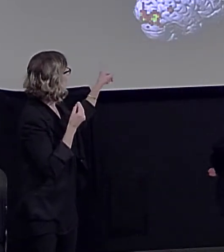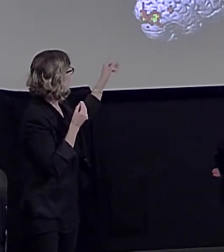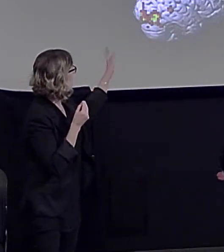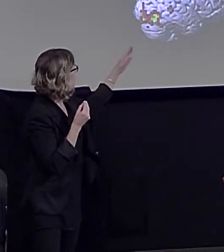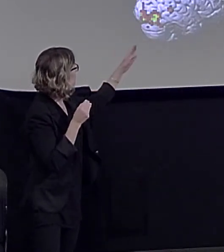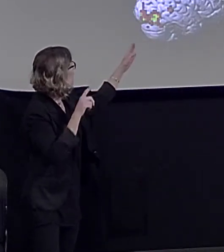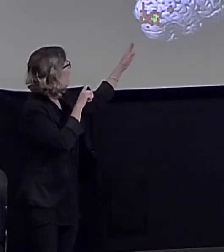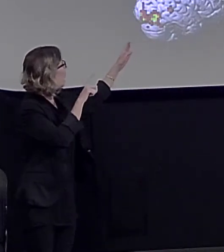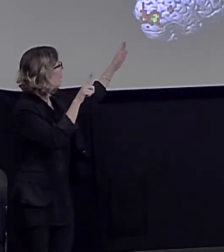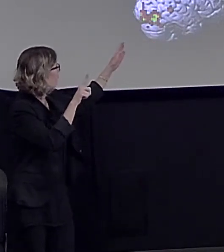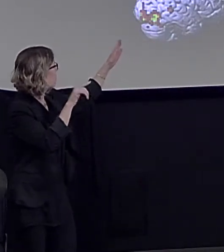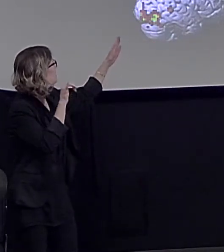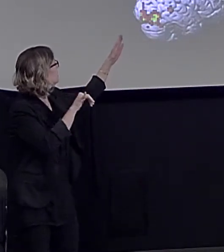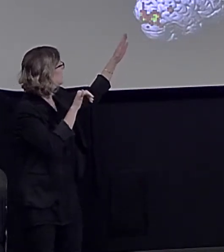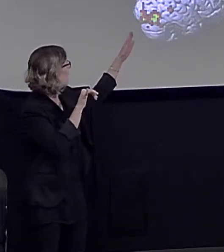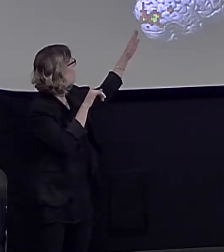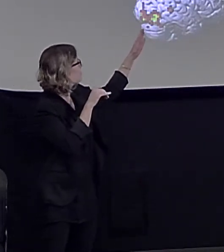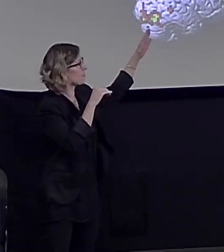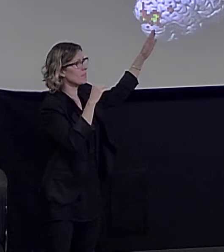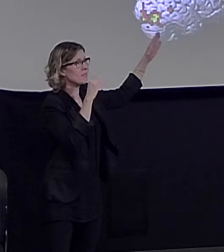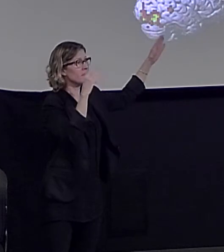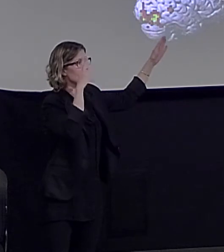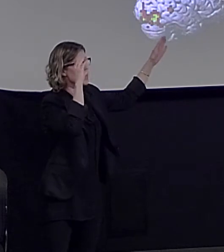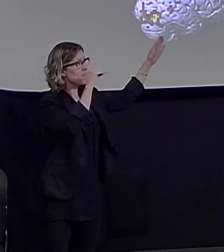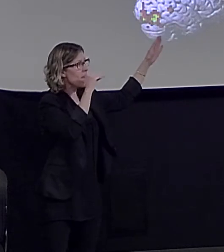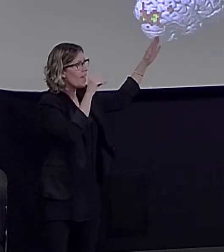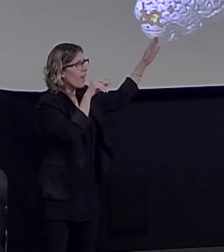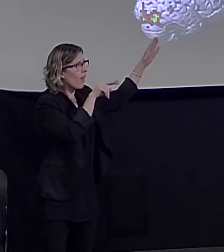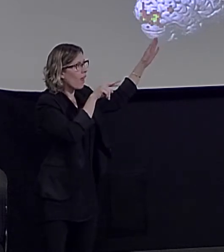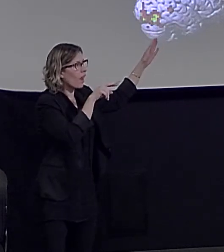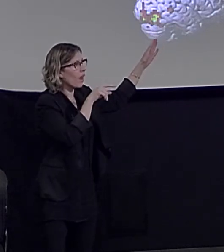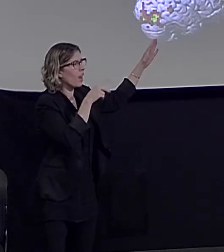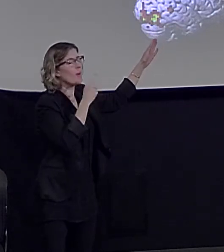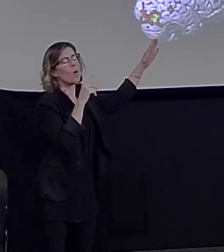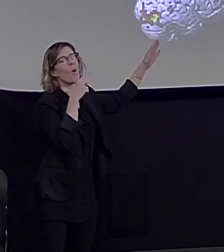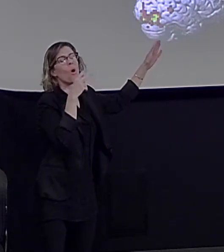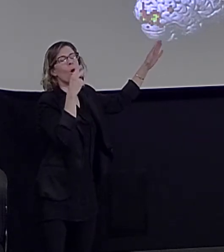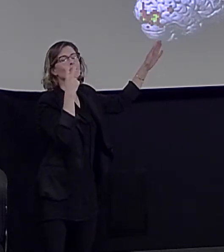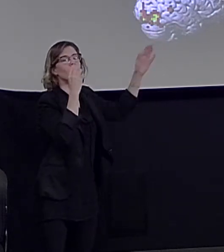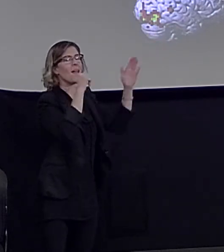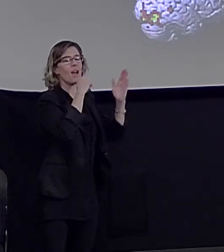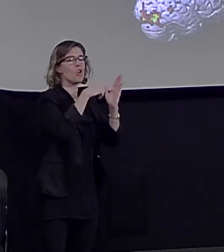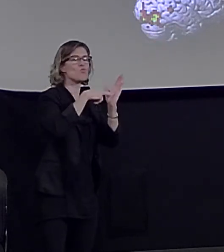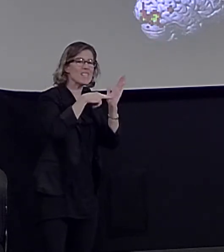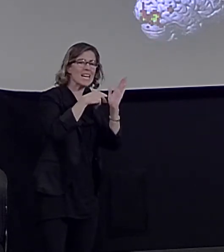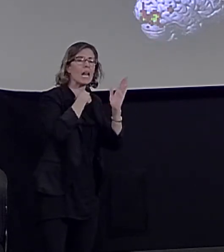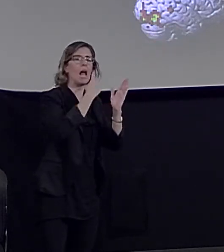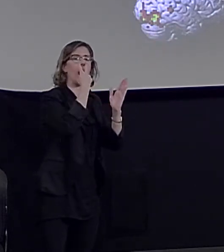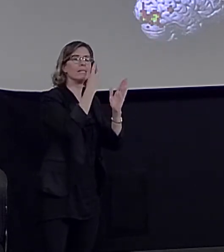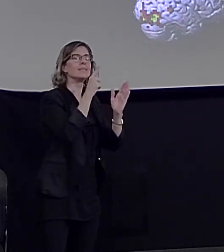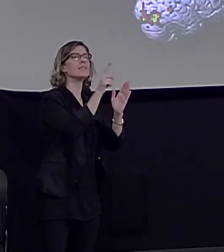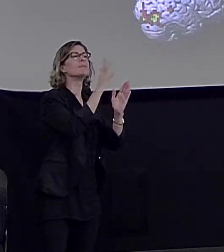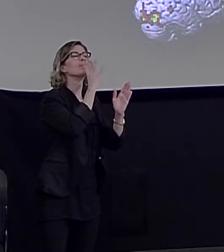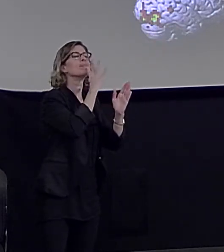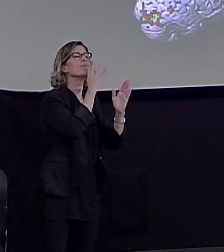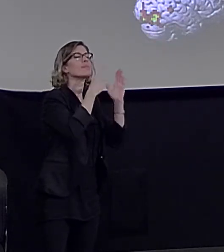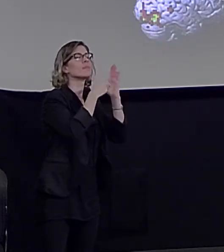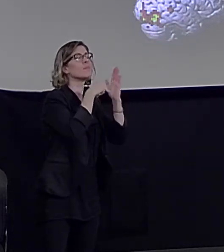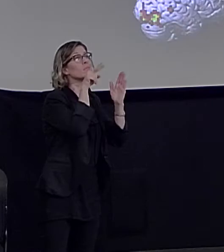Broca's area. Laura, I think you have no doubt about that. You have Broca's area active. But look